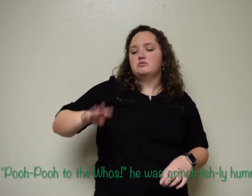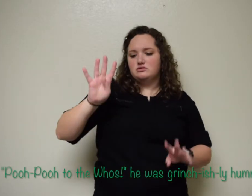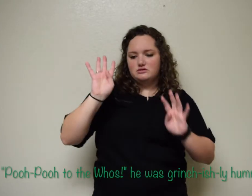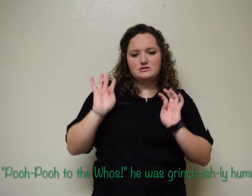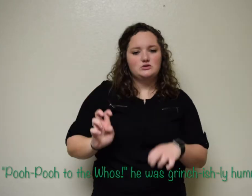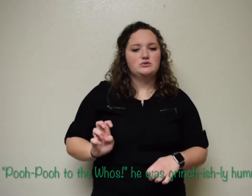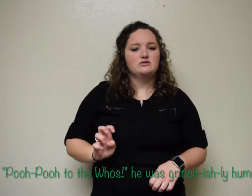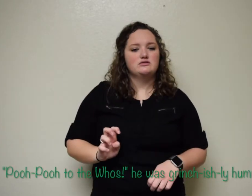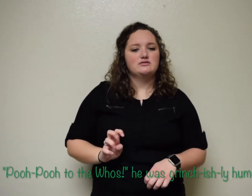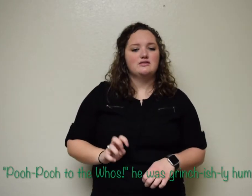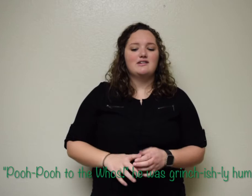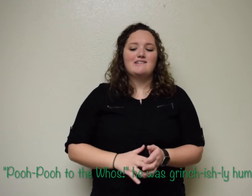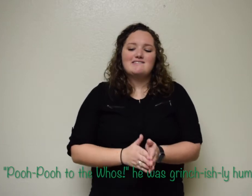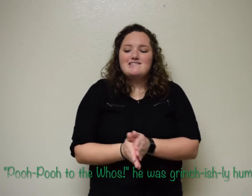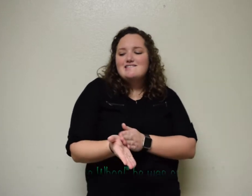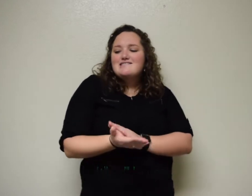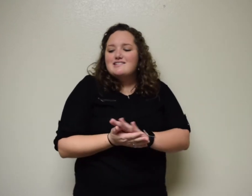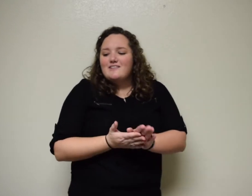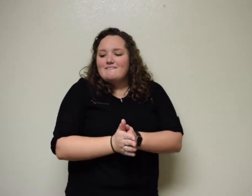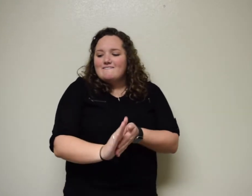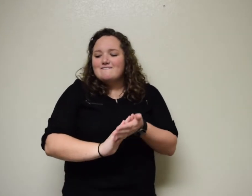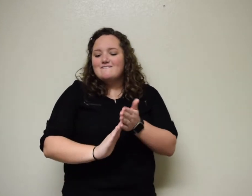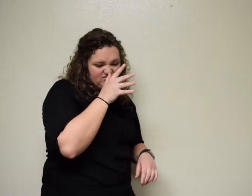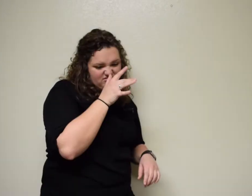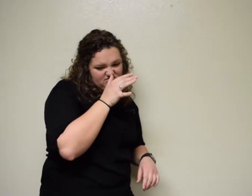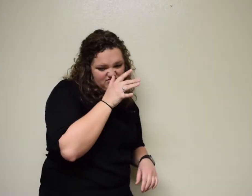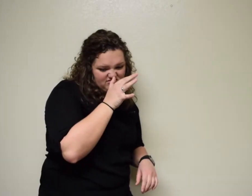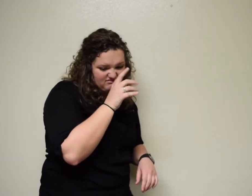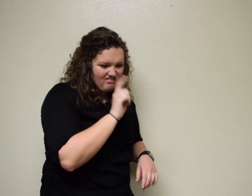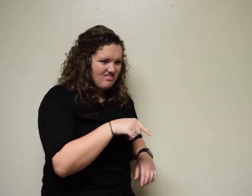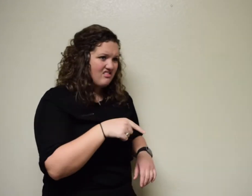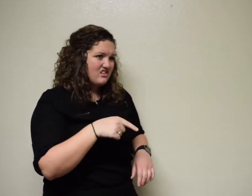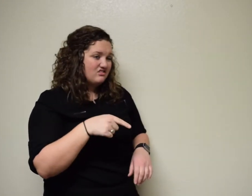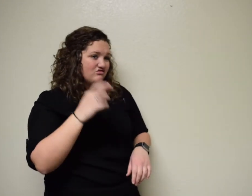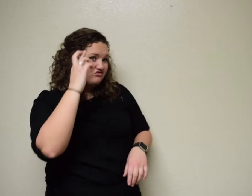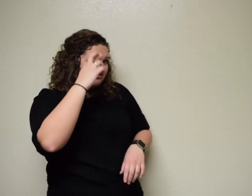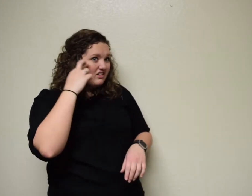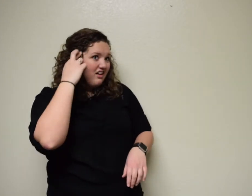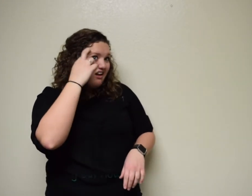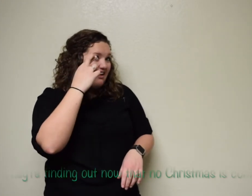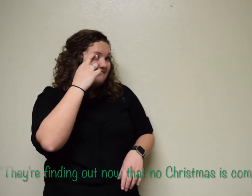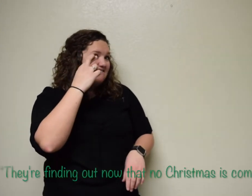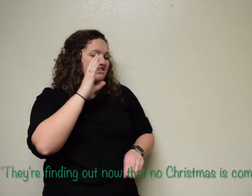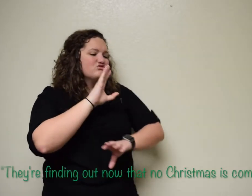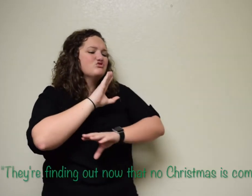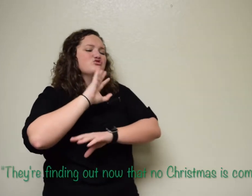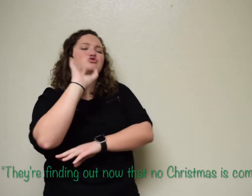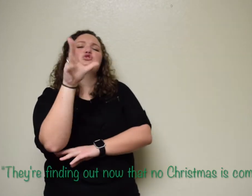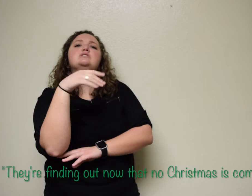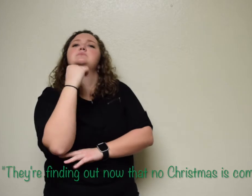he was grinchously humming they're finding out now that no Christmas is coming